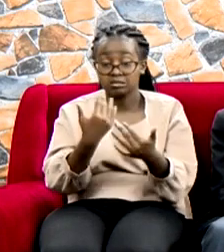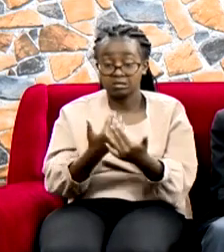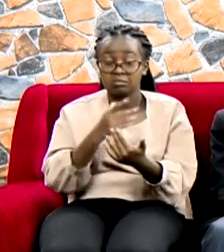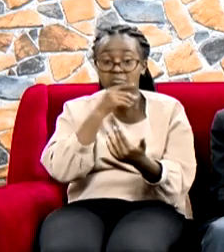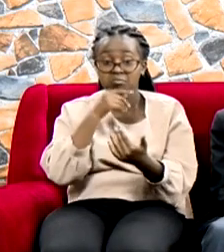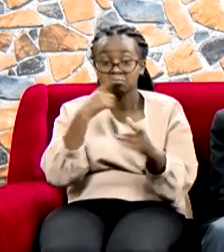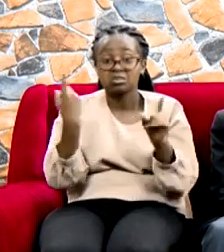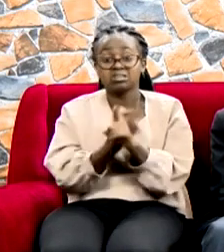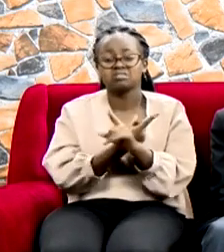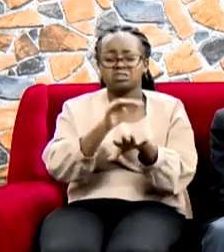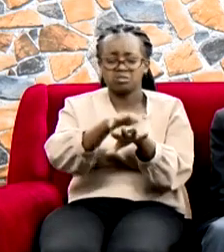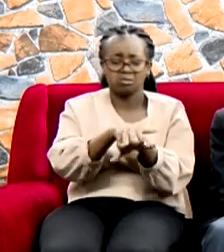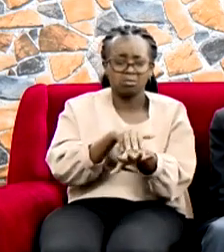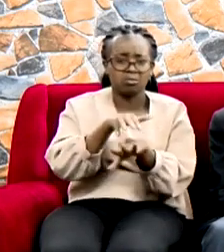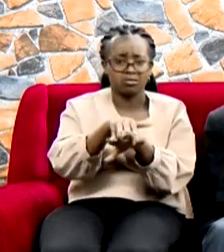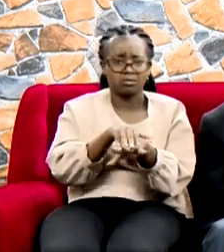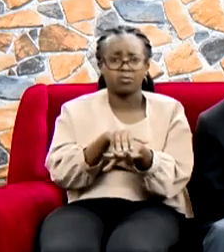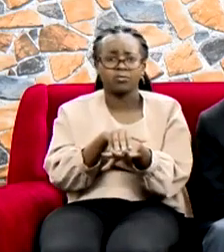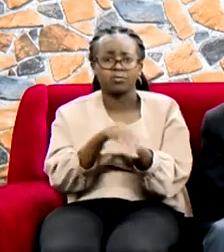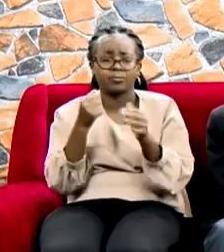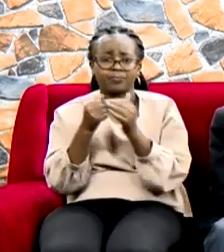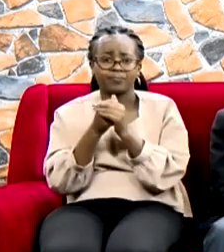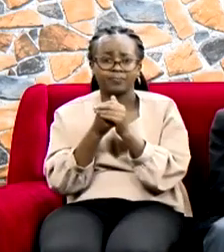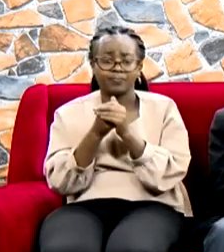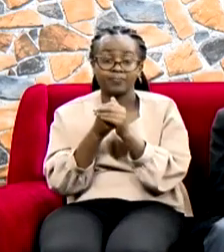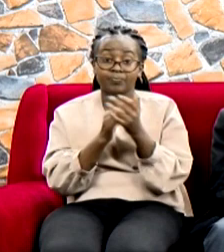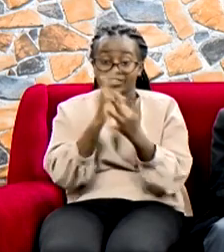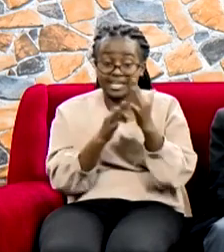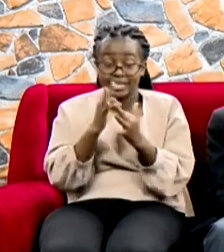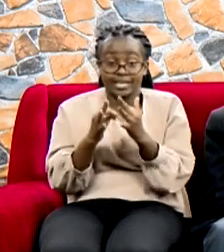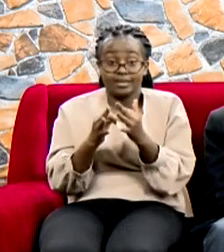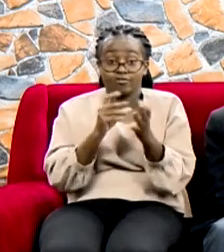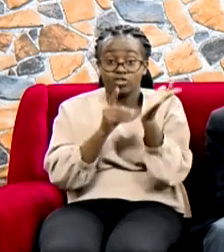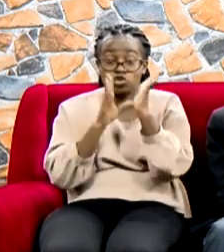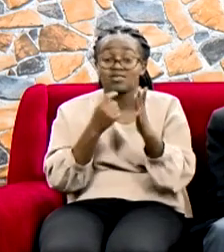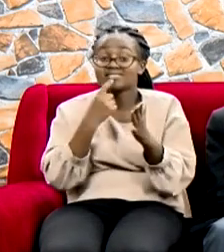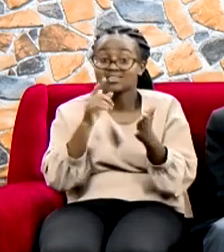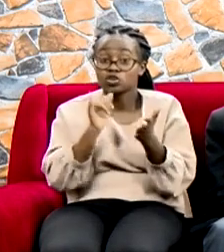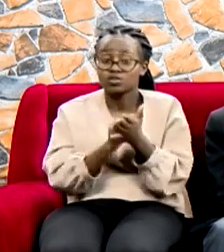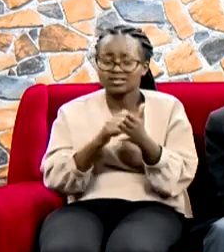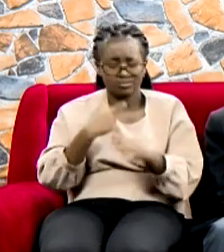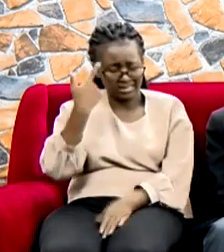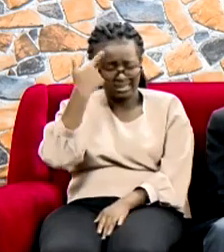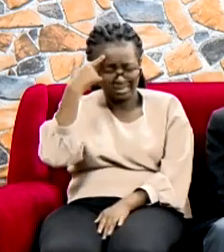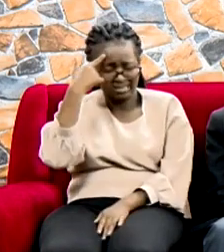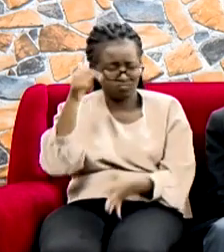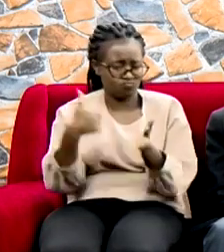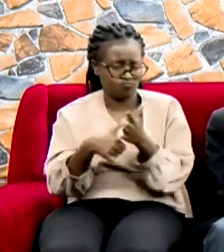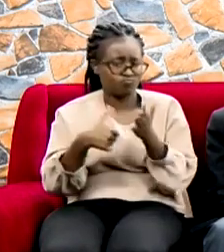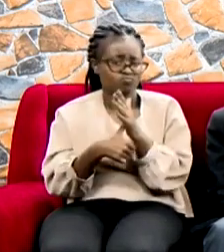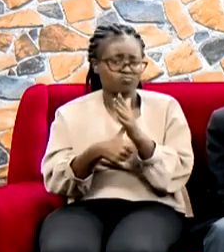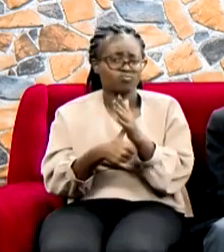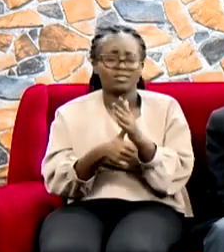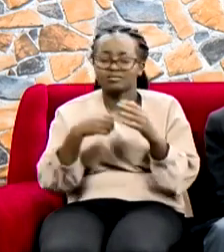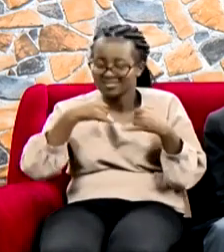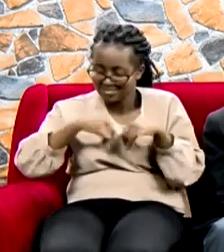different, they are usually slow. Yeah. If your gut tells you that I think there's a problem somewhere, 6 second